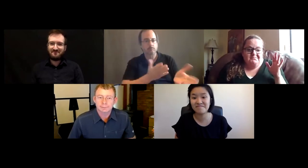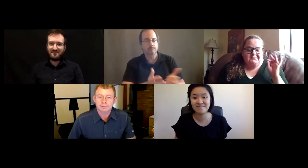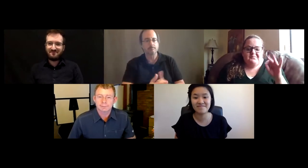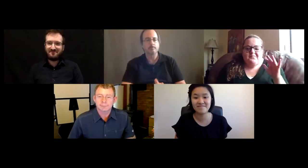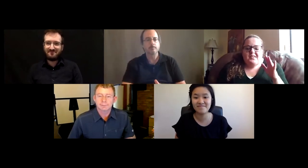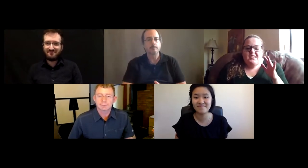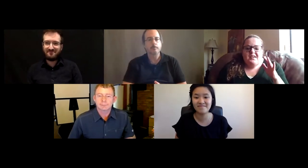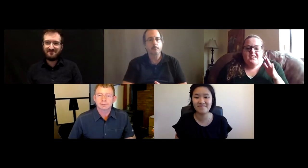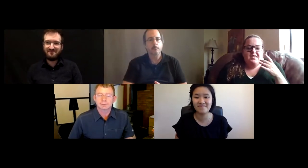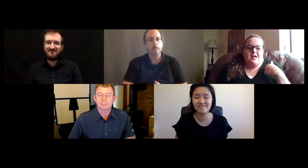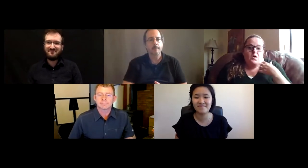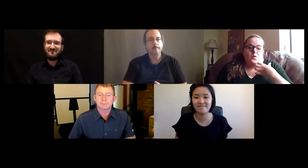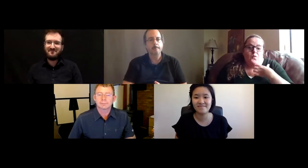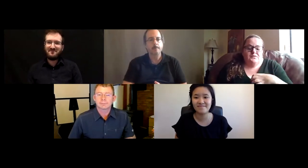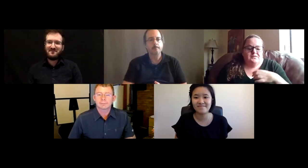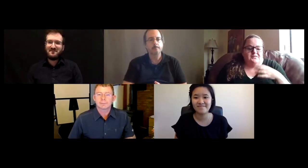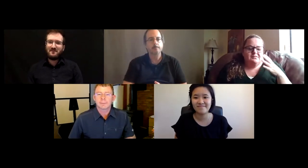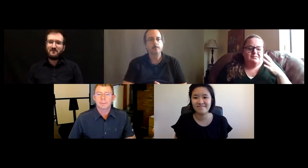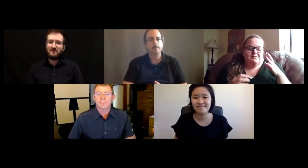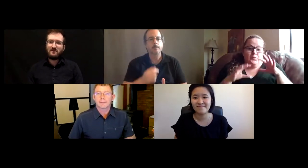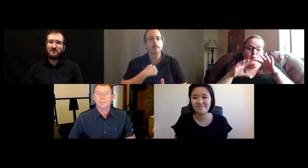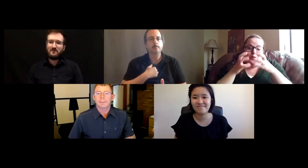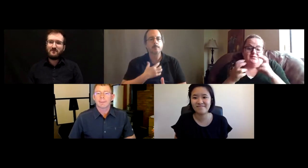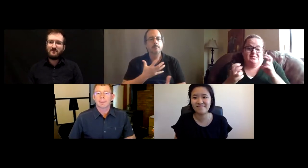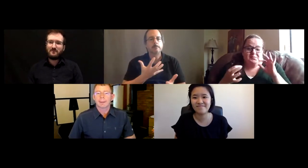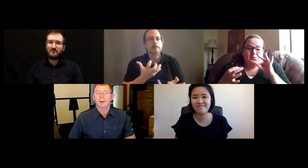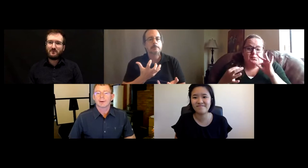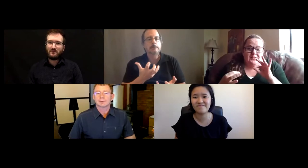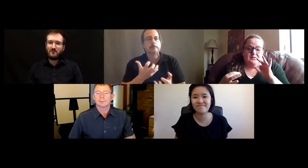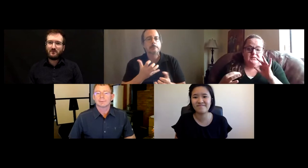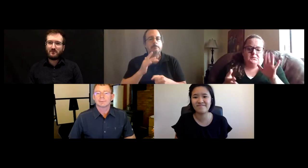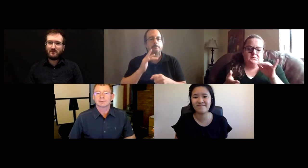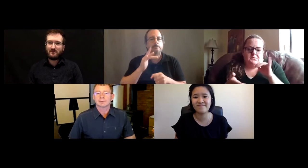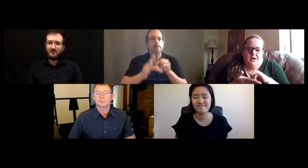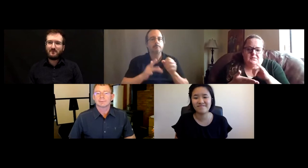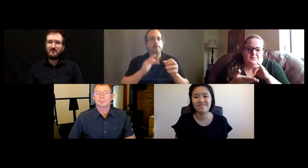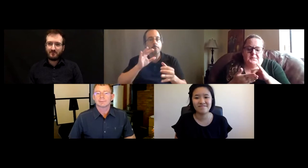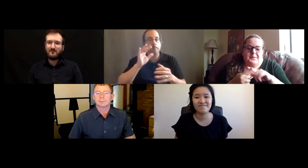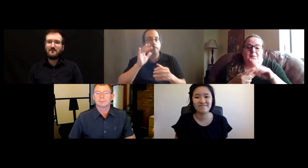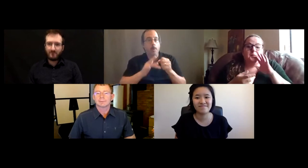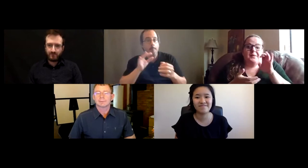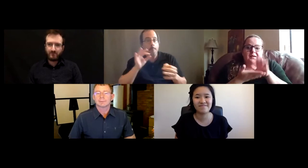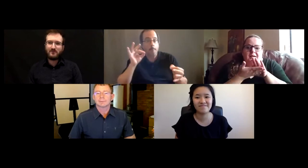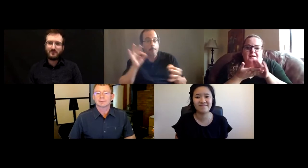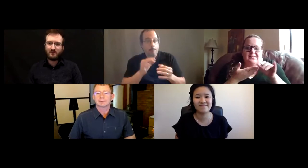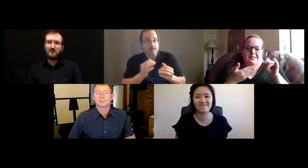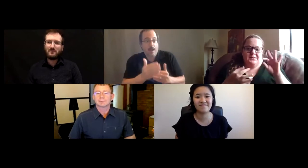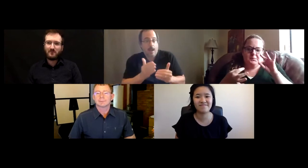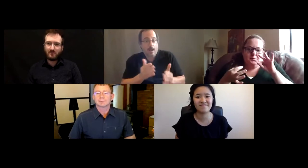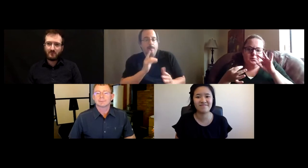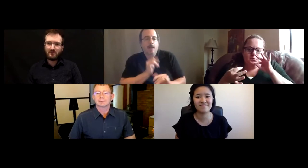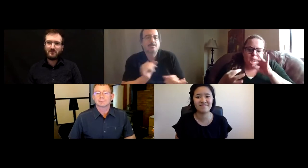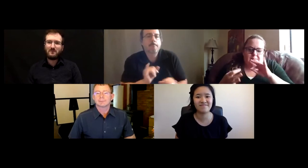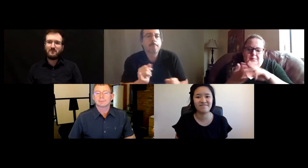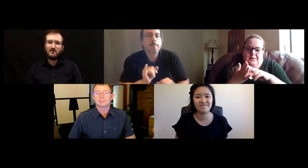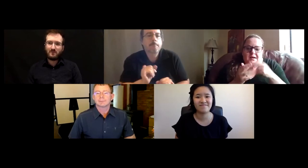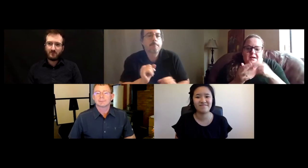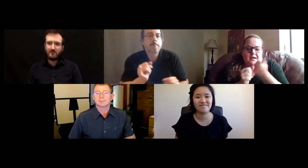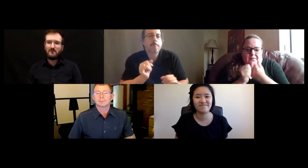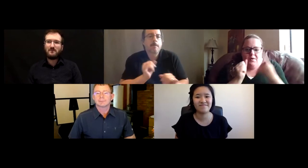And who wants to, Stacy is saying, I wish our world was perfect. I mean,